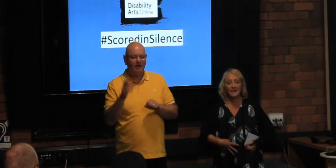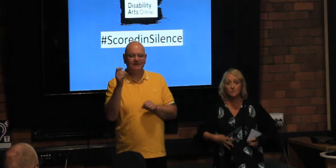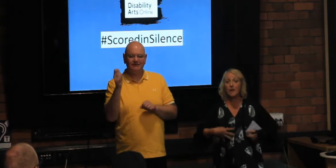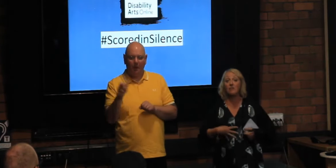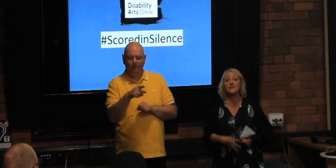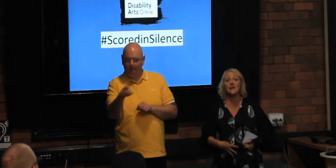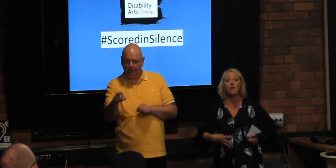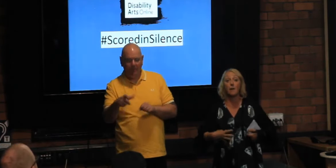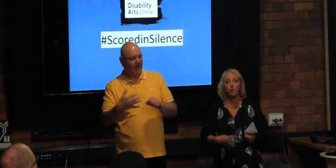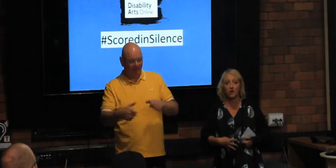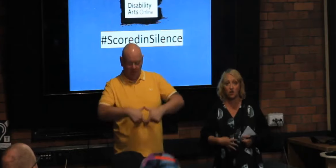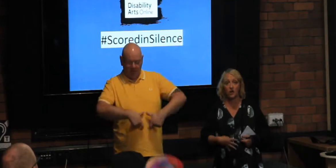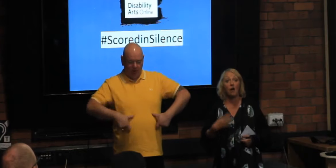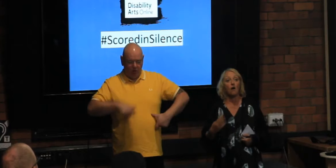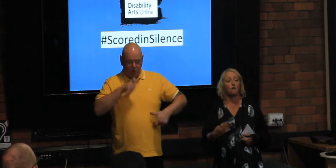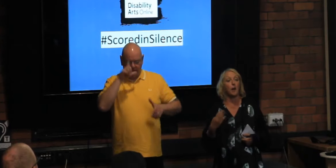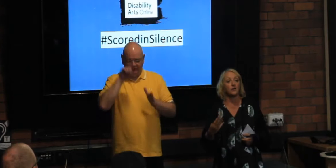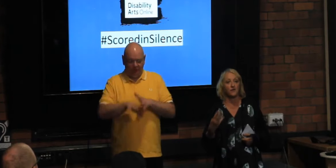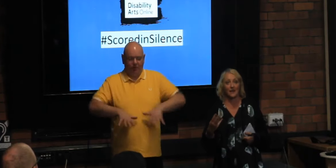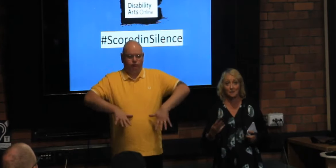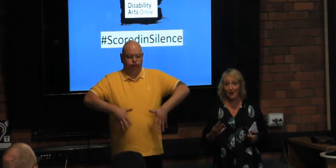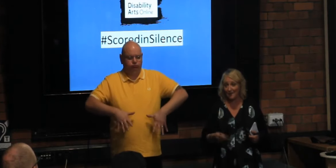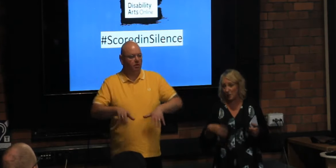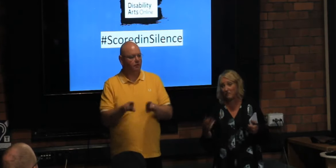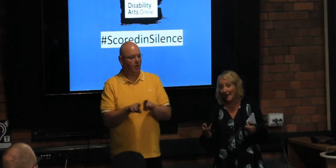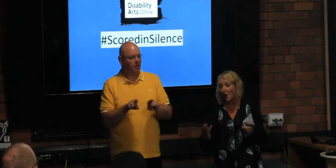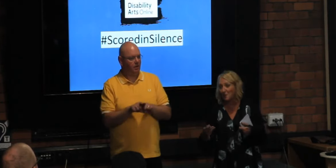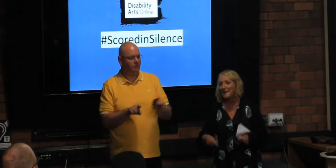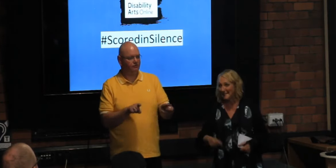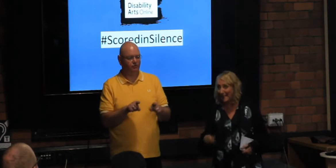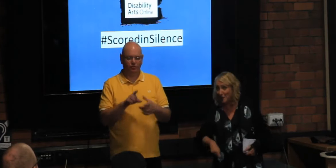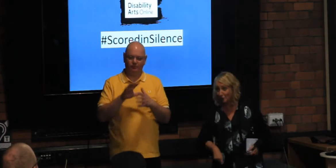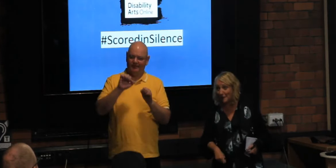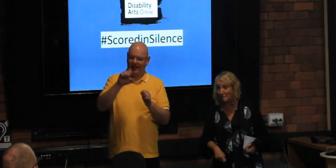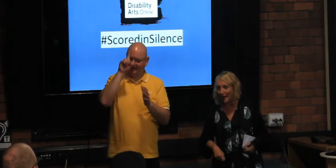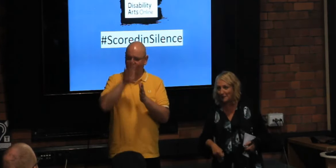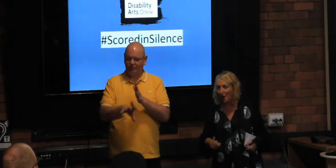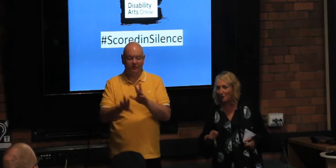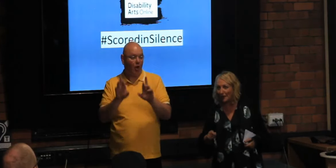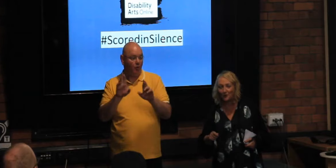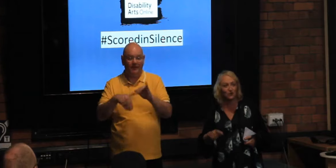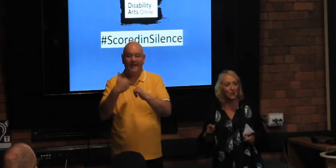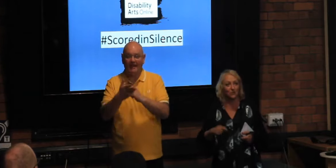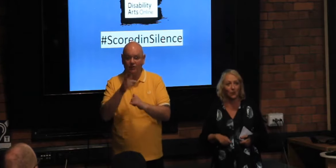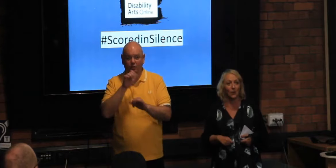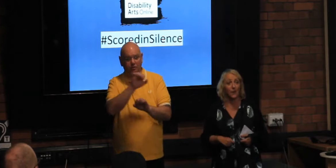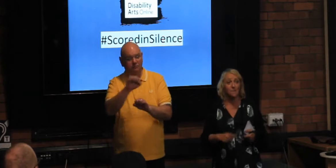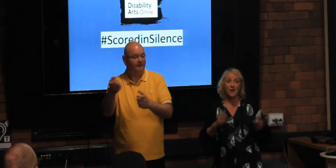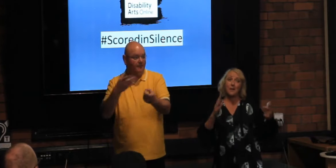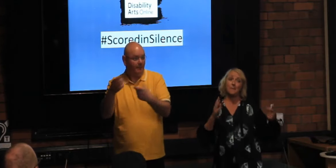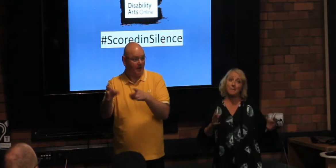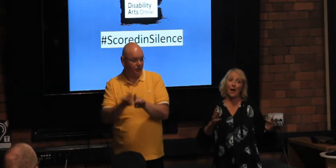be experiencing vibration of part of the experience. So we really hope to get your feedback as part of the lunchtime